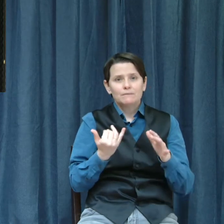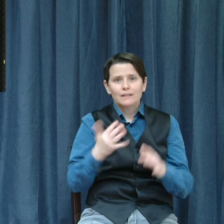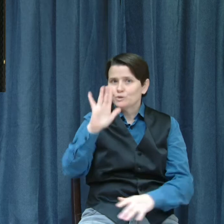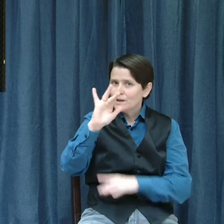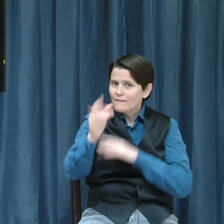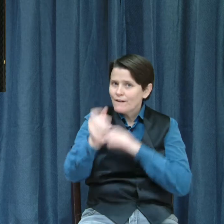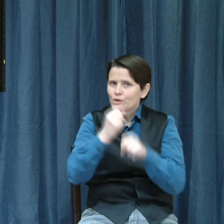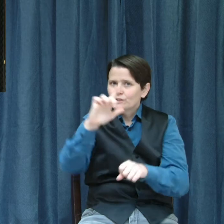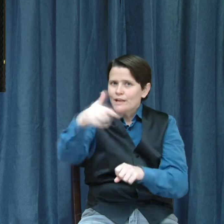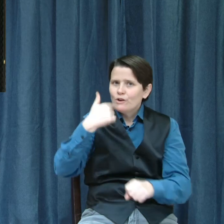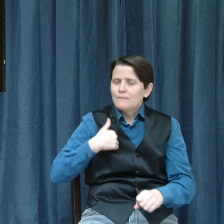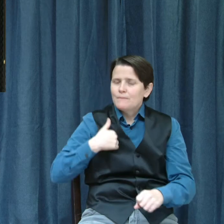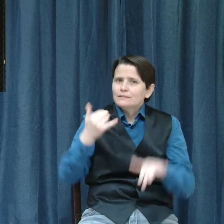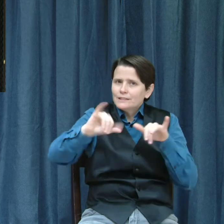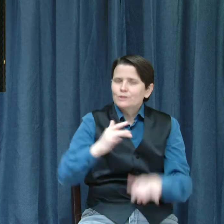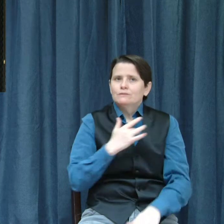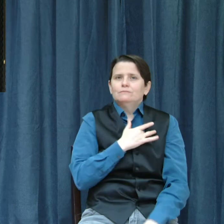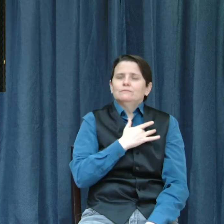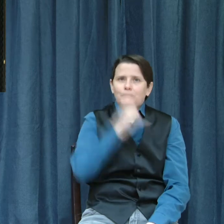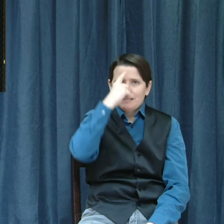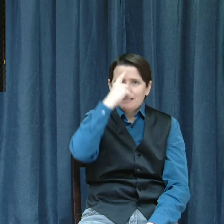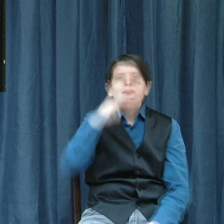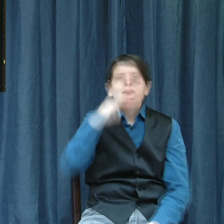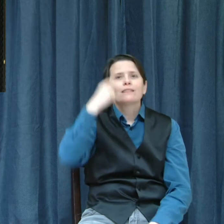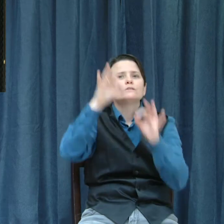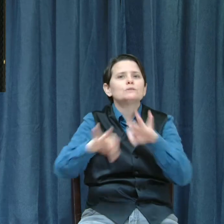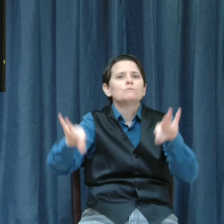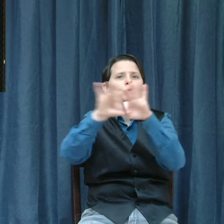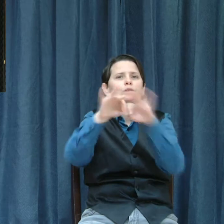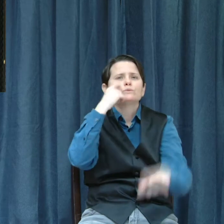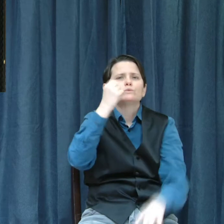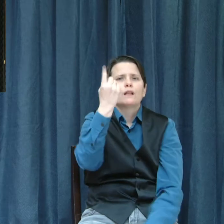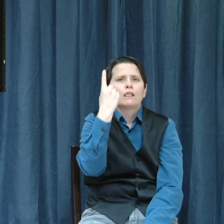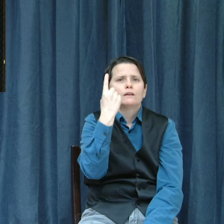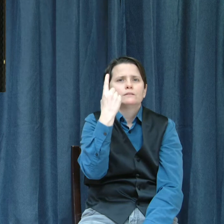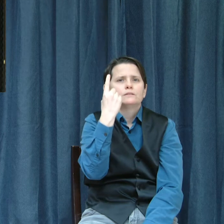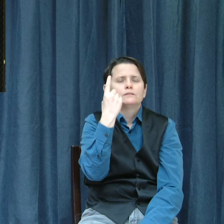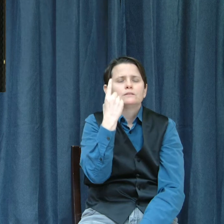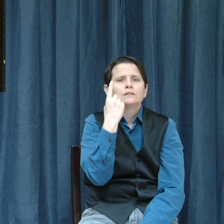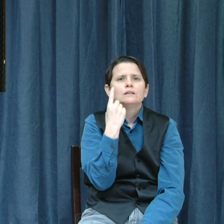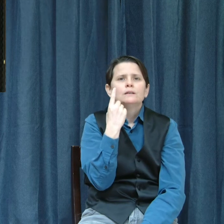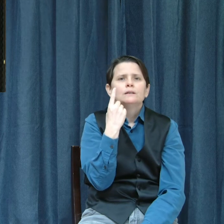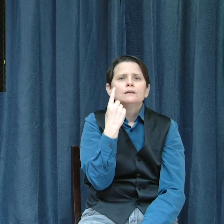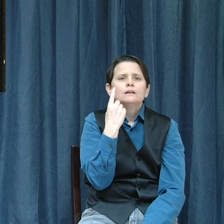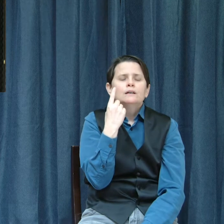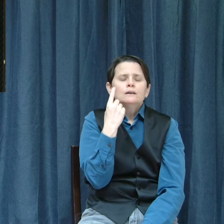But I think it's important to realize that there is